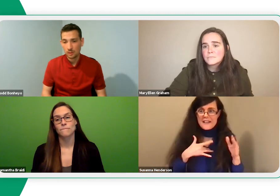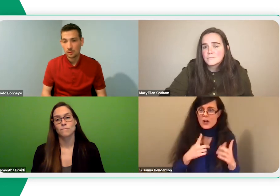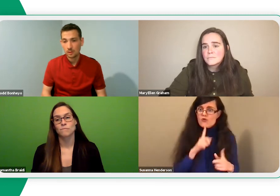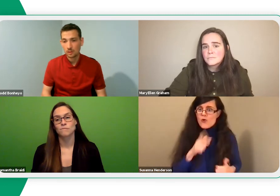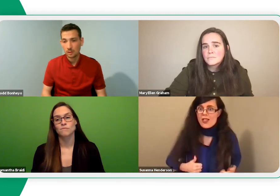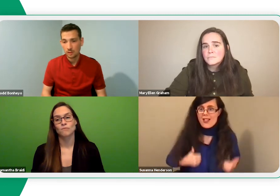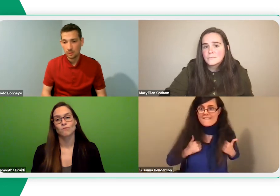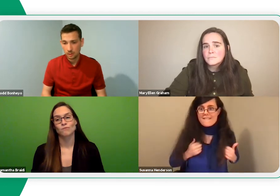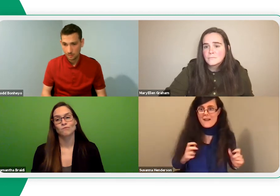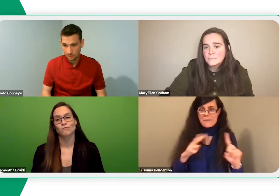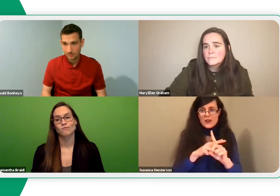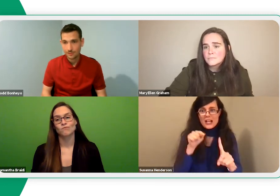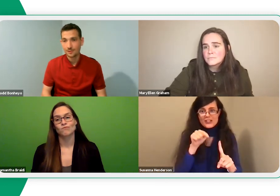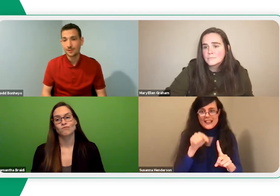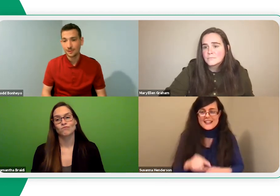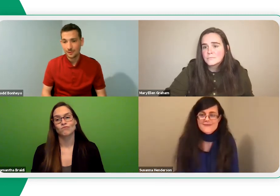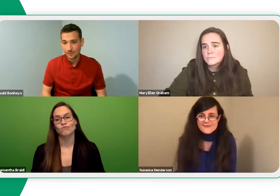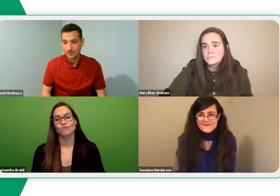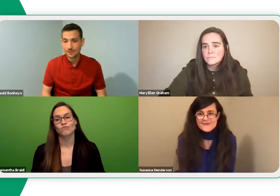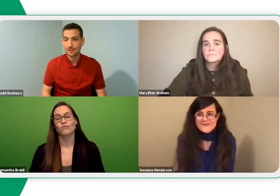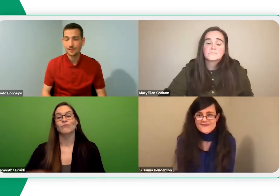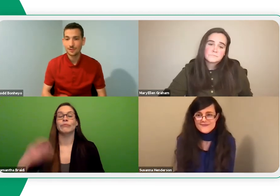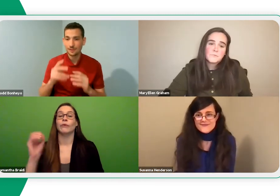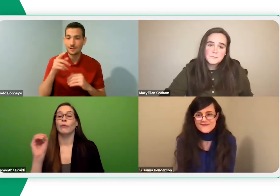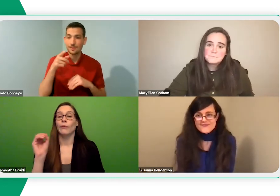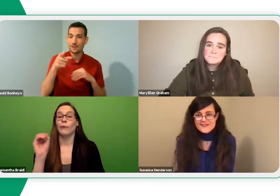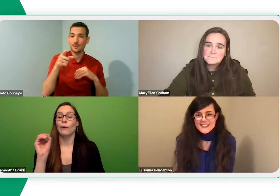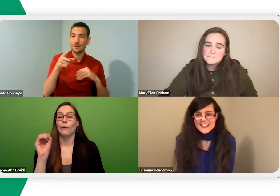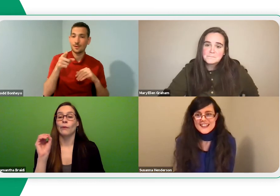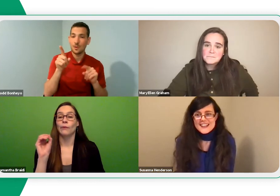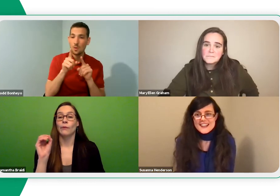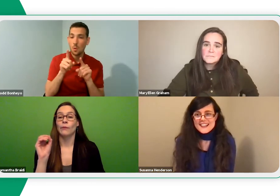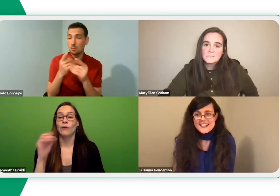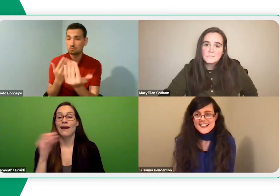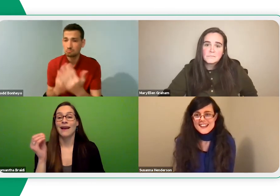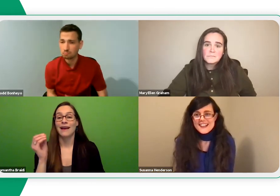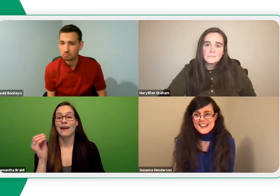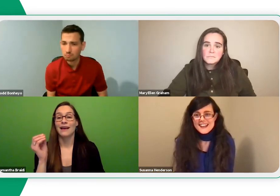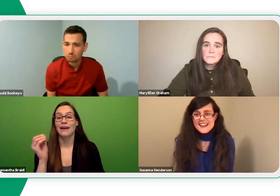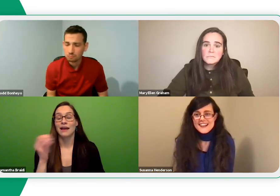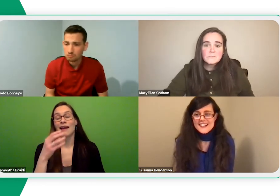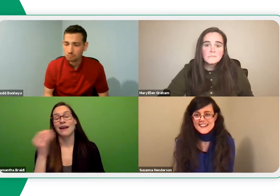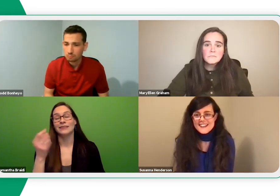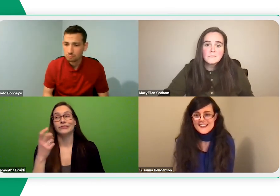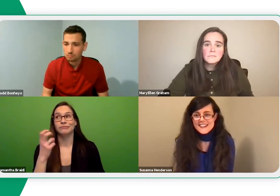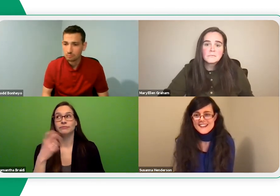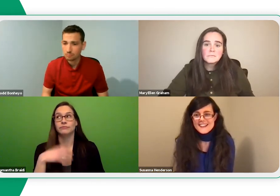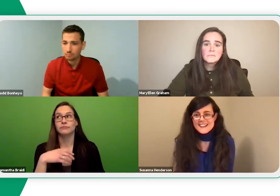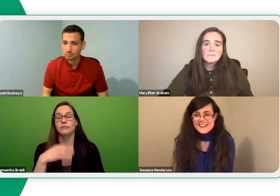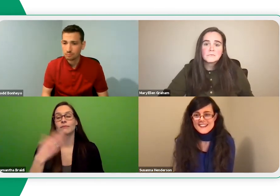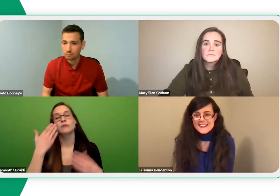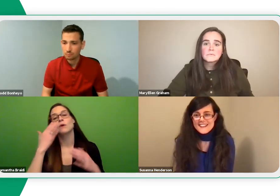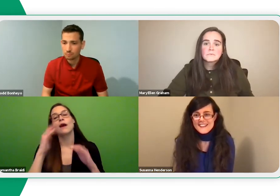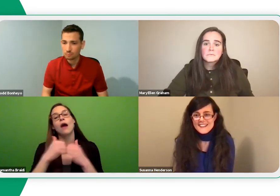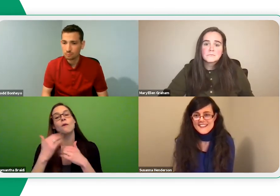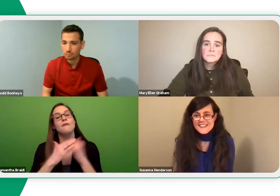language. I think that's definitely what's needed, to have that real life experience. Yeah, I'm sorry. Go ahead,